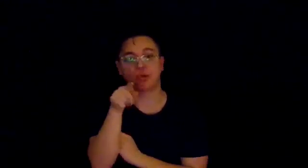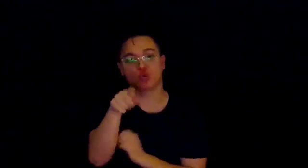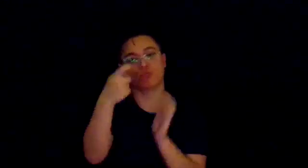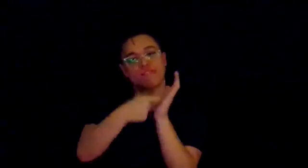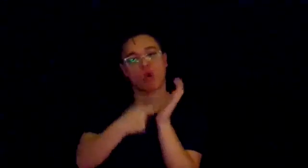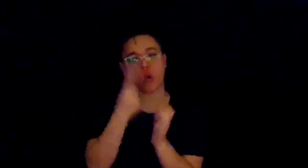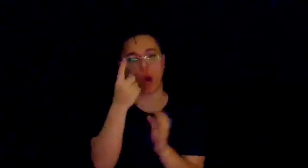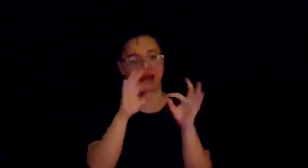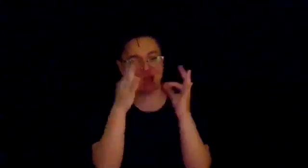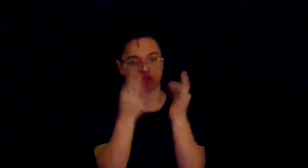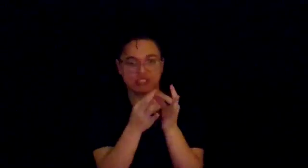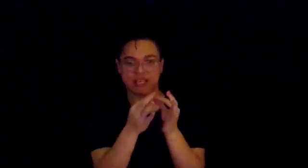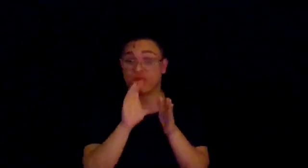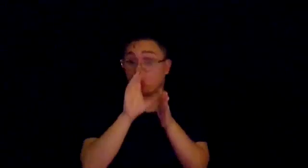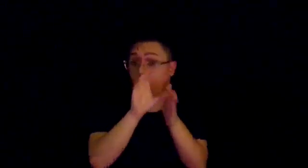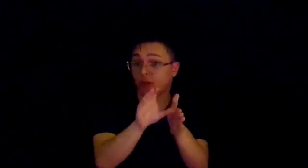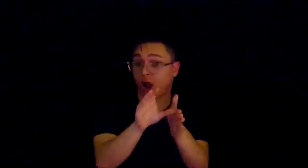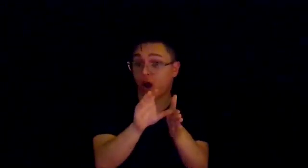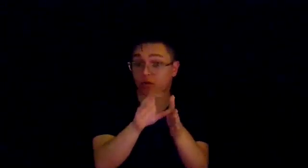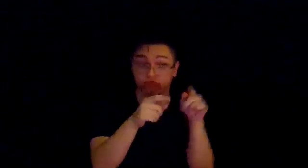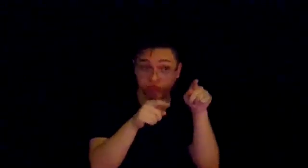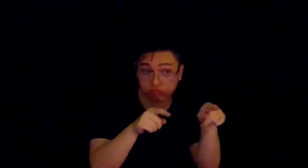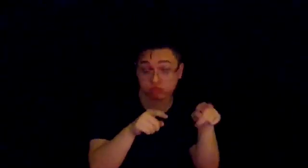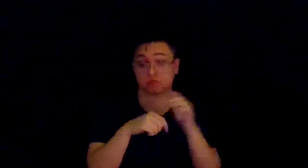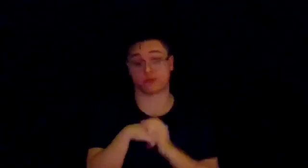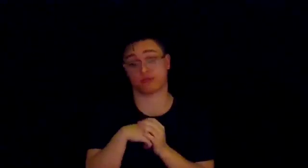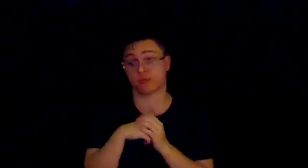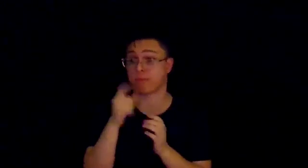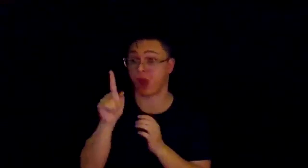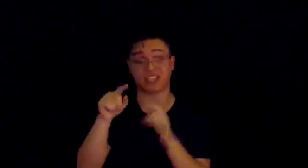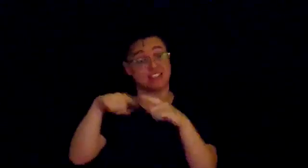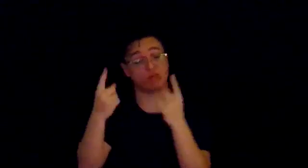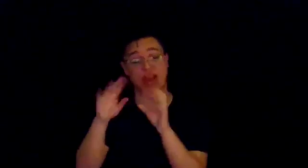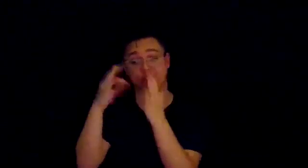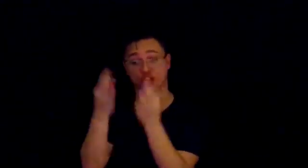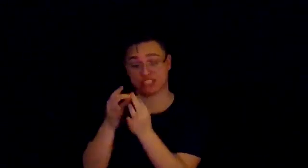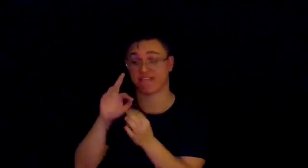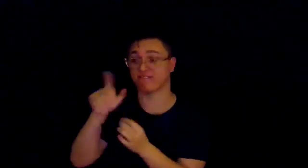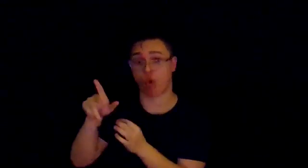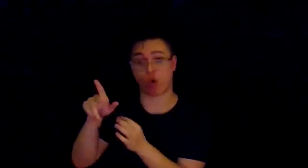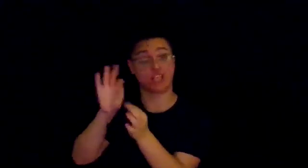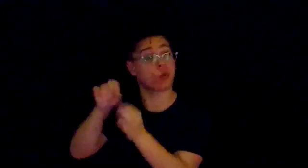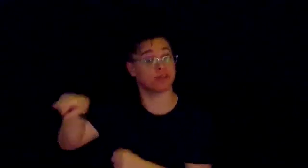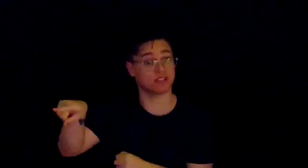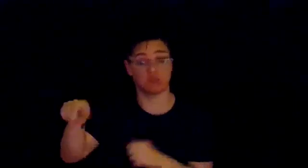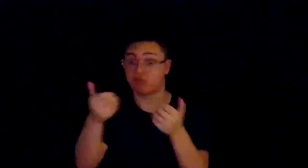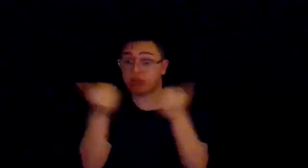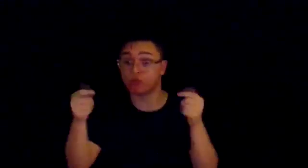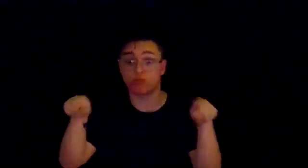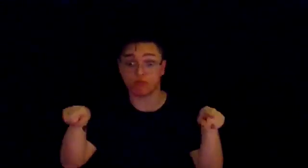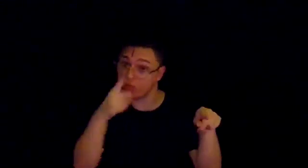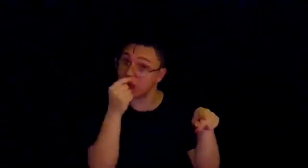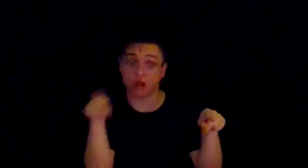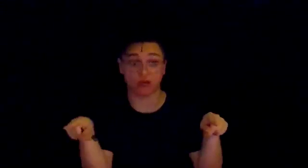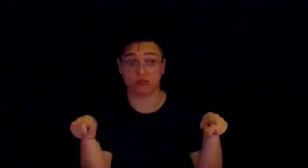one. So you can make the decision yourself. Maybe you prefer one agency and you give some money to them, but you're using a